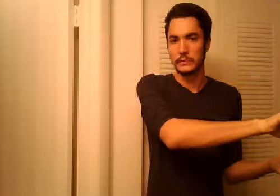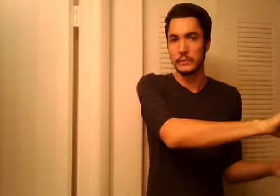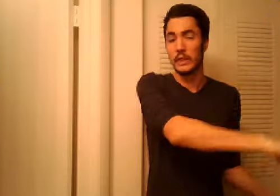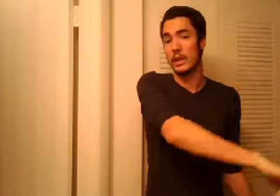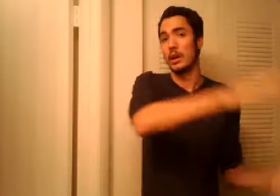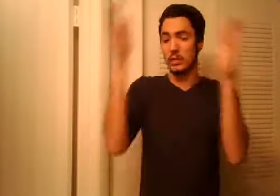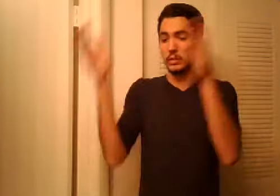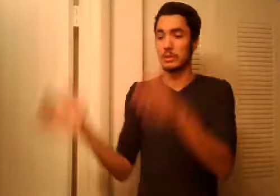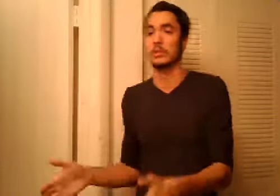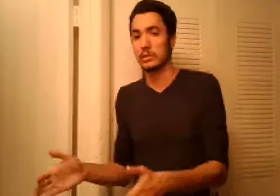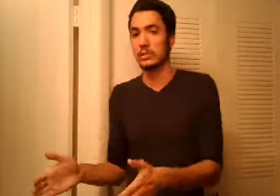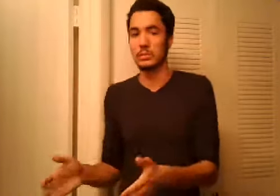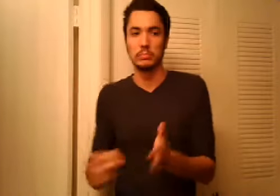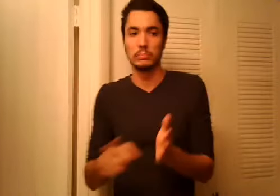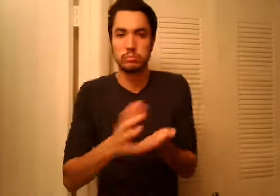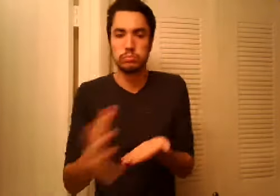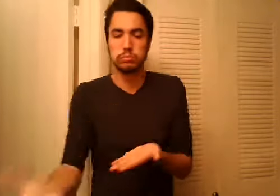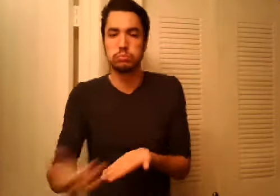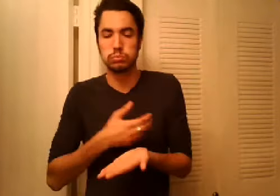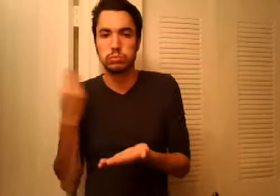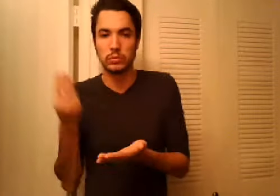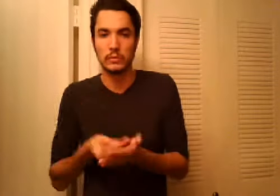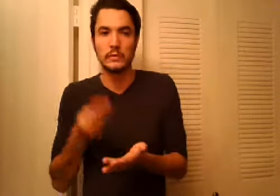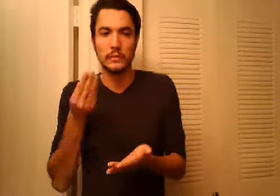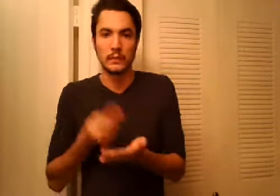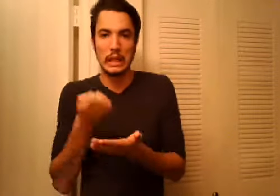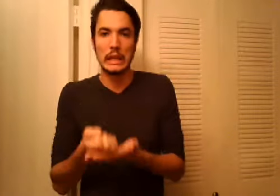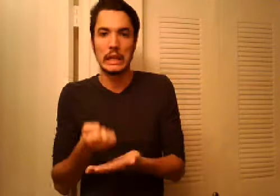gigantic for-profit economic structure. Right? Yeah.